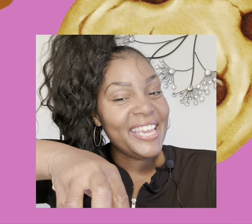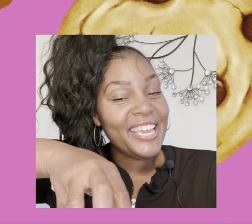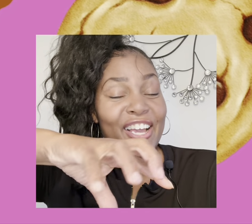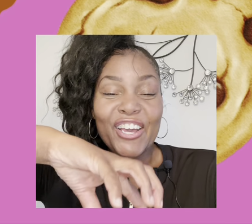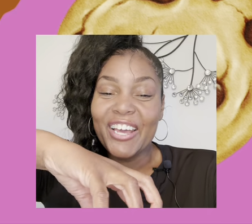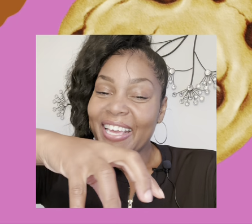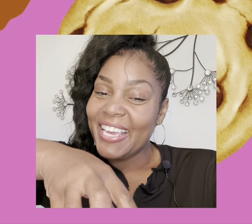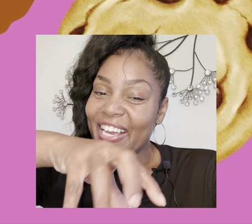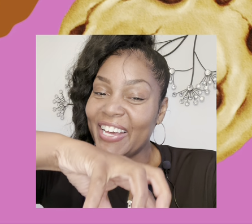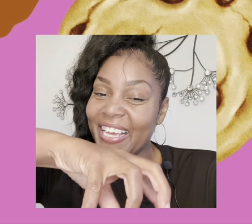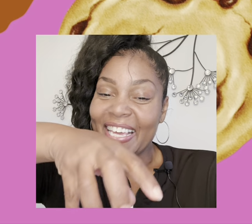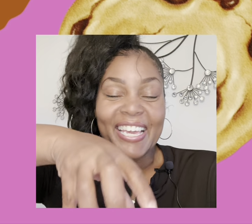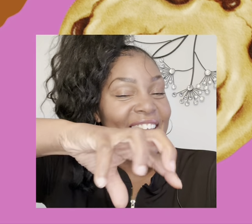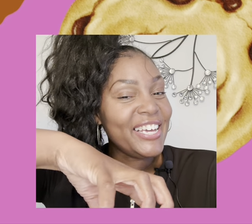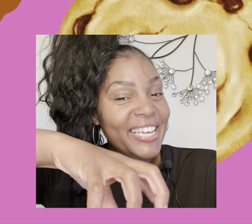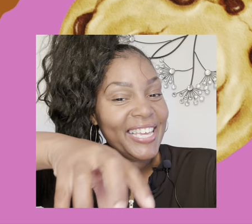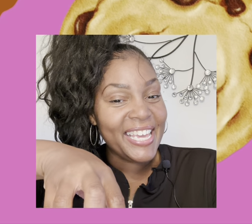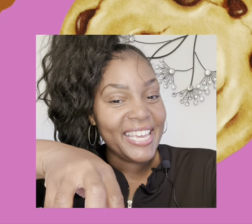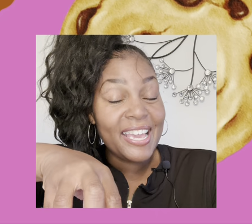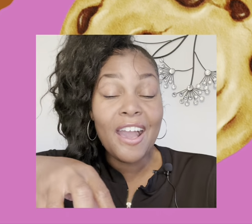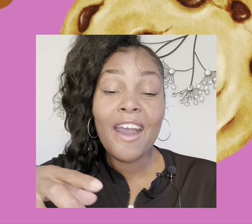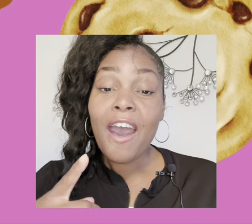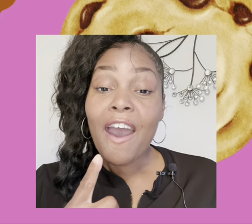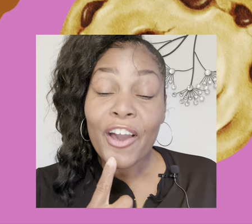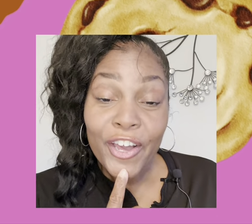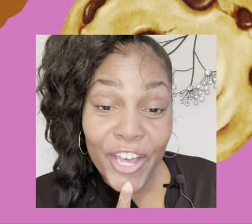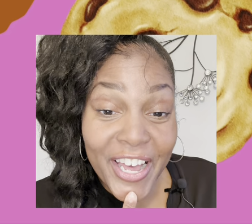cookie, cookie, cookie, cookie,